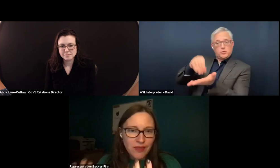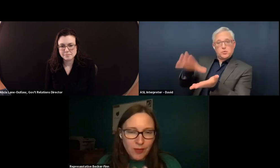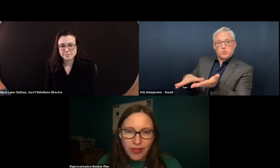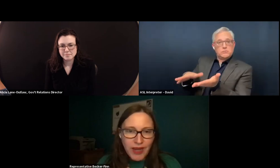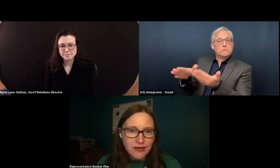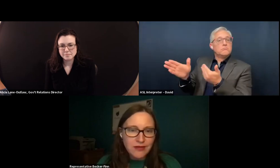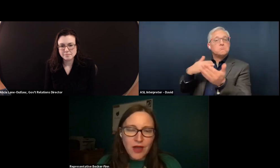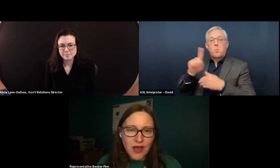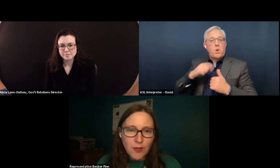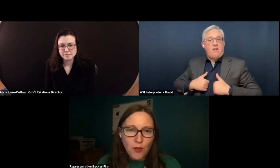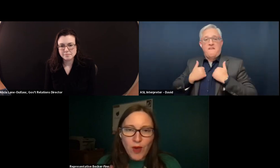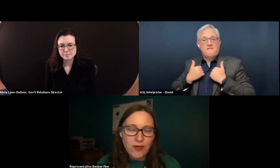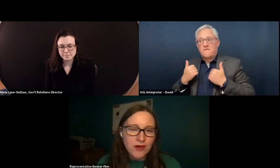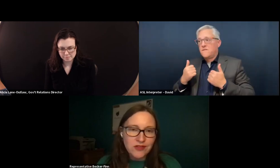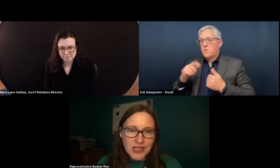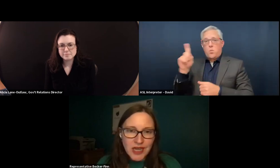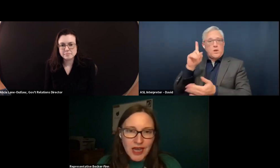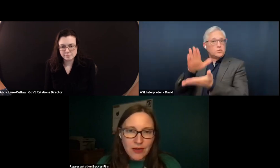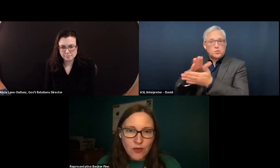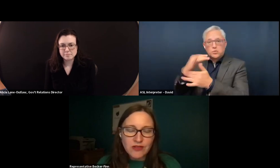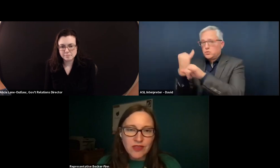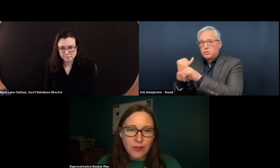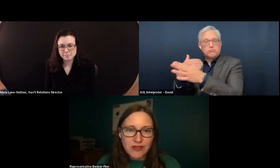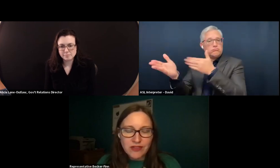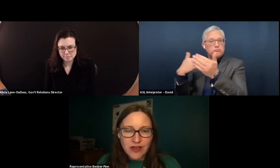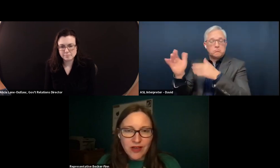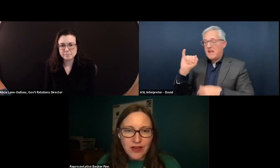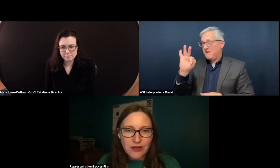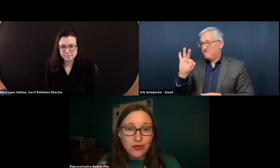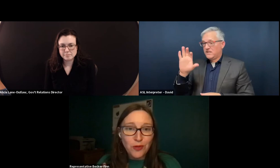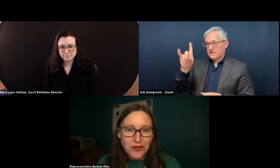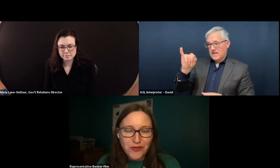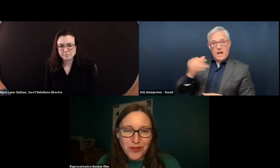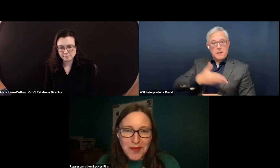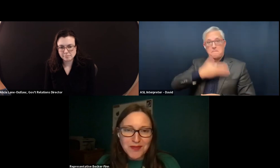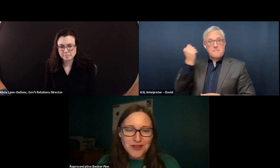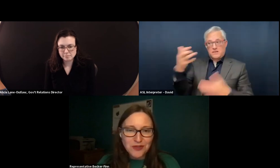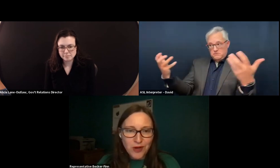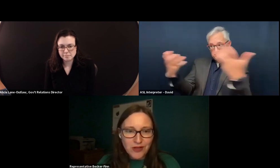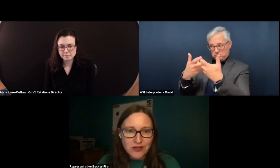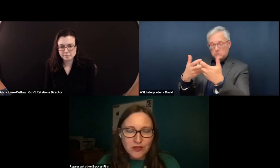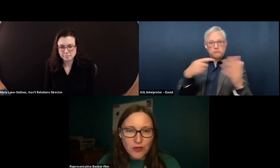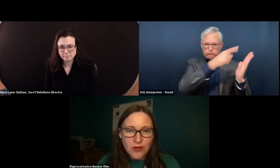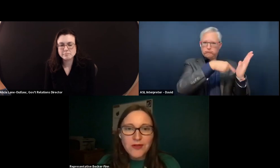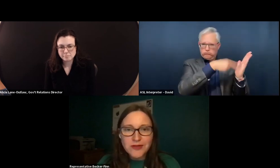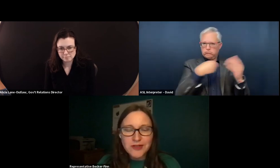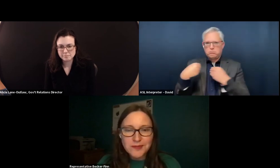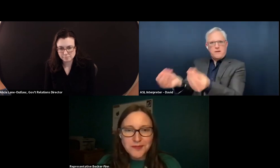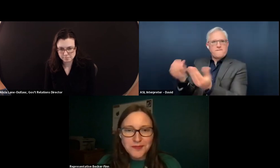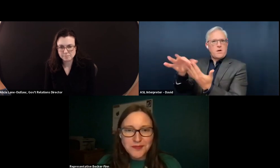family in their plan, whether a CDI was the best tool for them to do well in